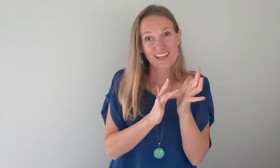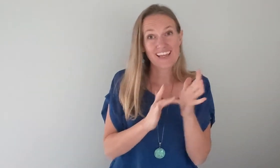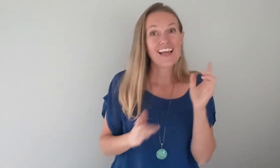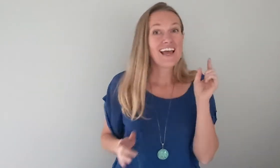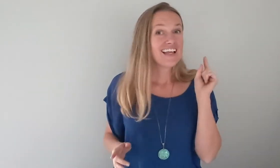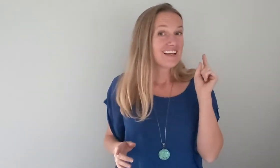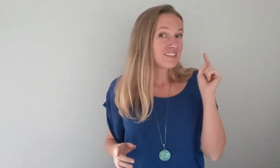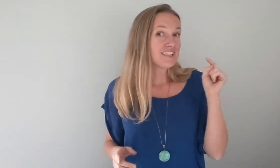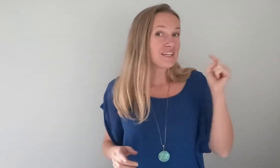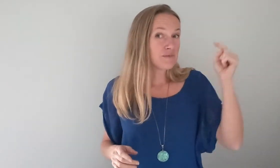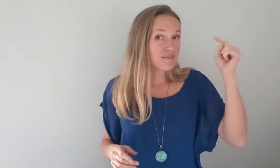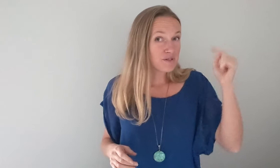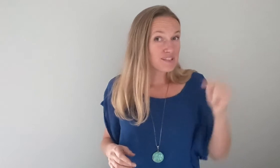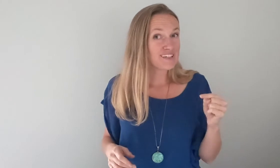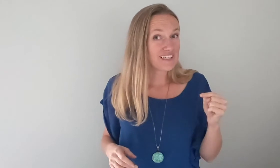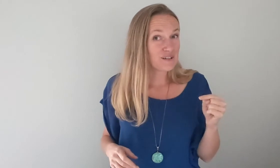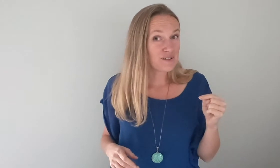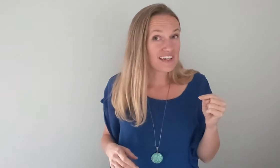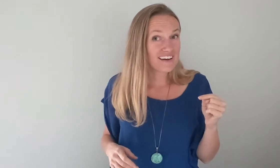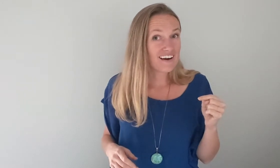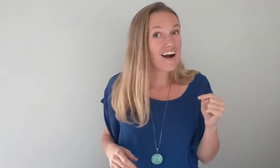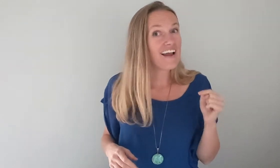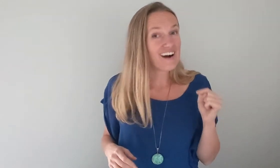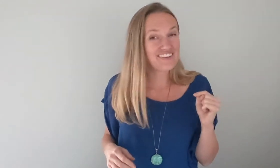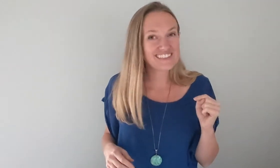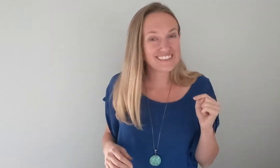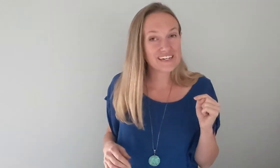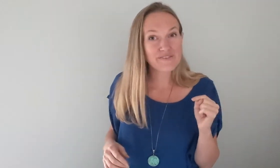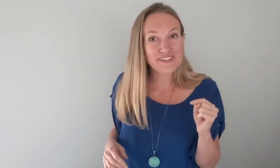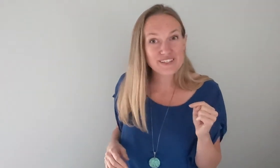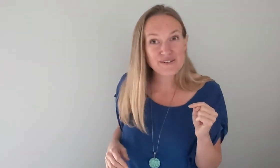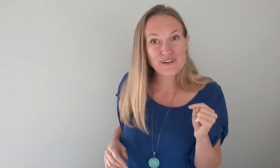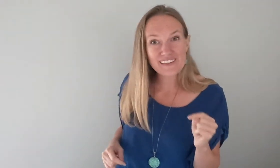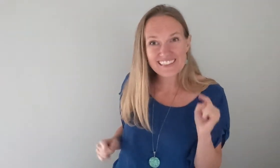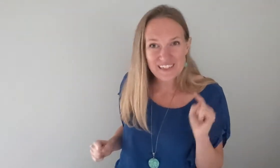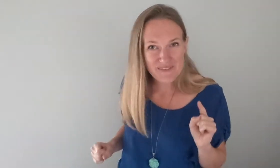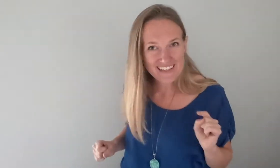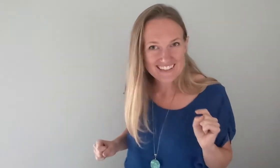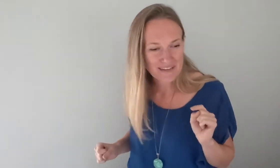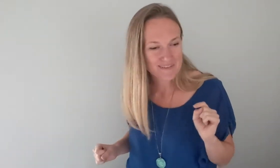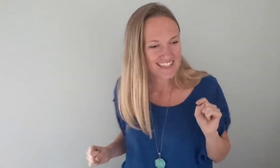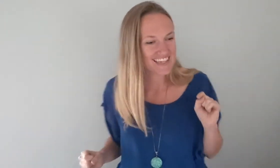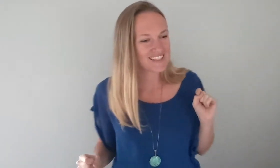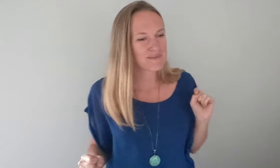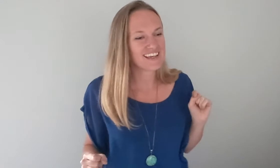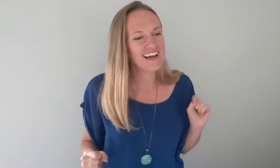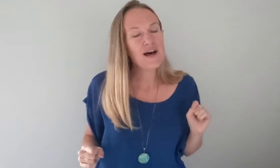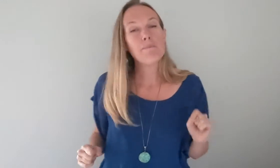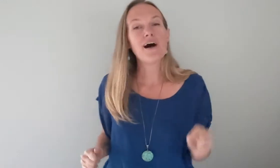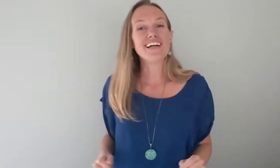Okay. Now there's a little bit of musical interlude here. I often start verse 2 early. Don't make the same mistake as me. But